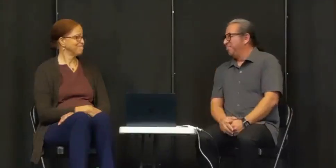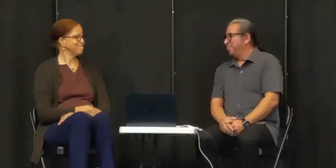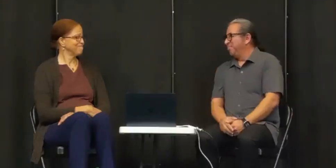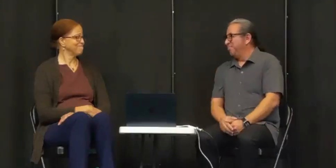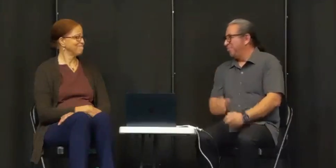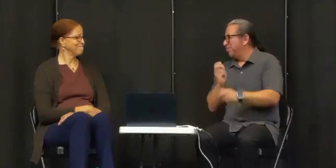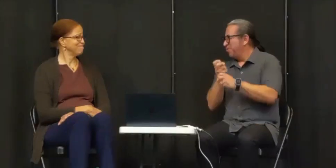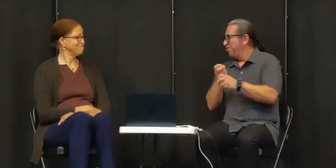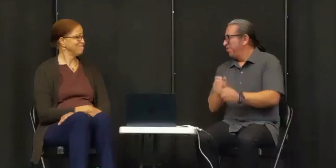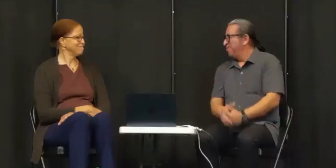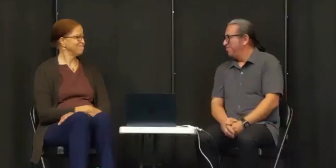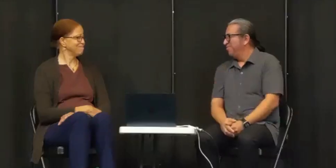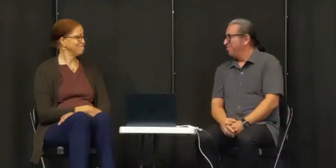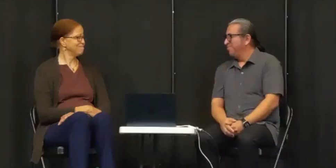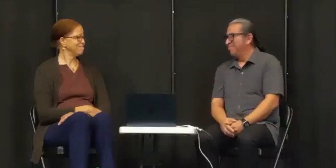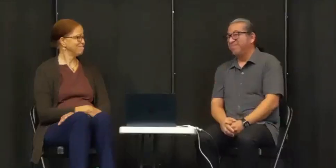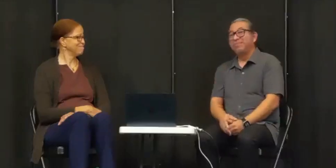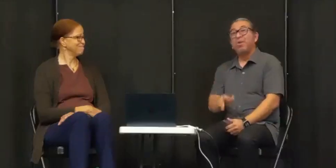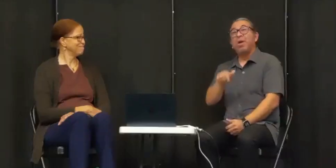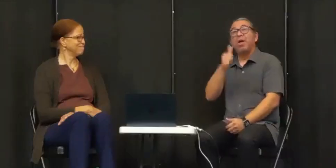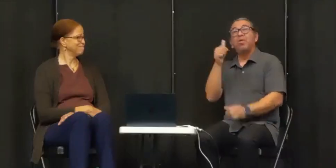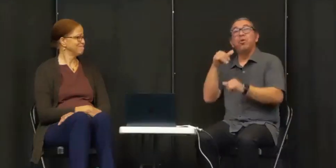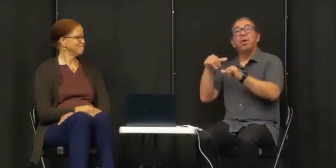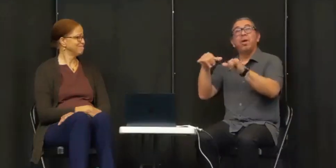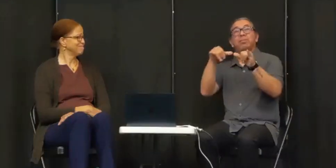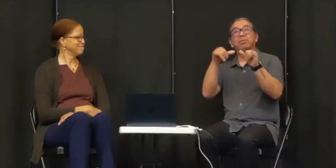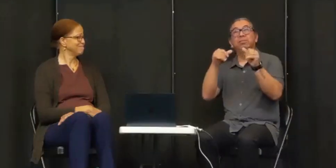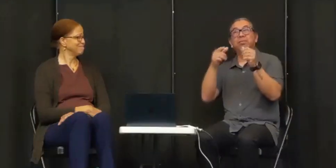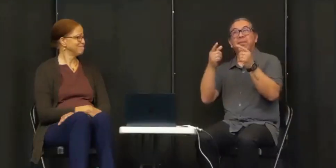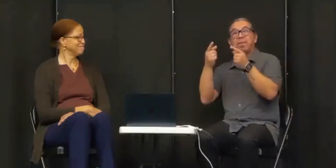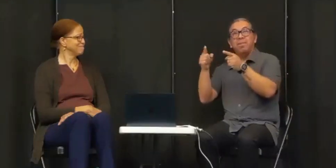I can't sleep. It's hard. Yeah.